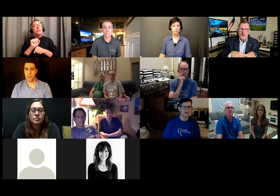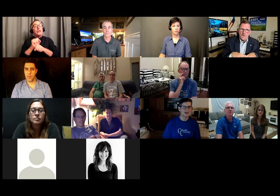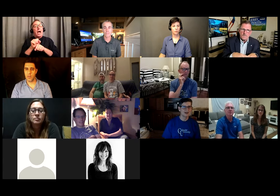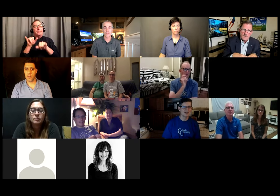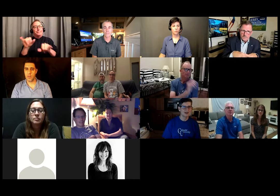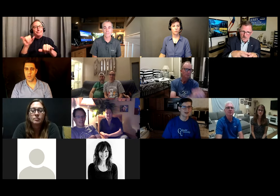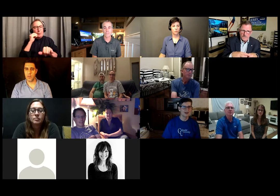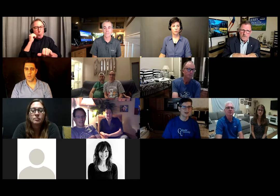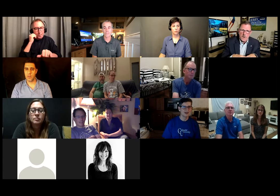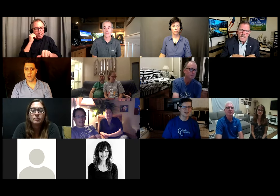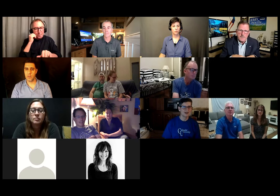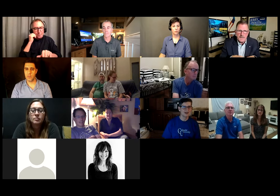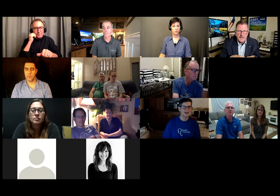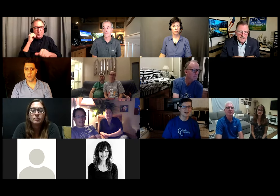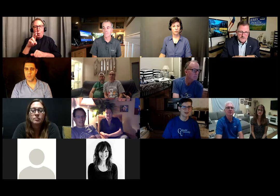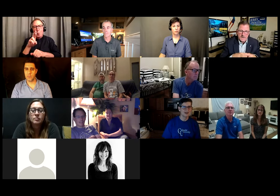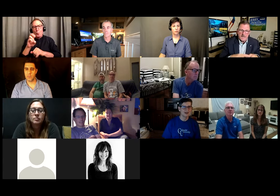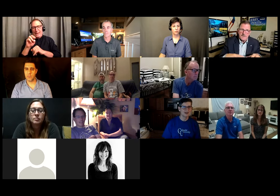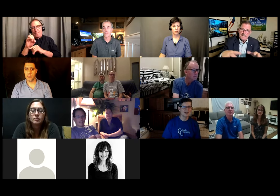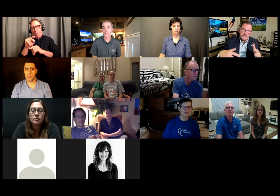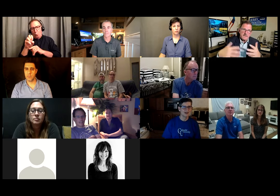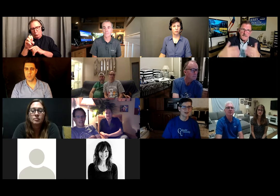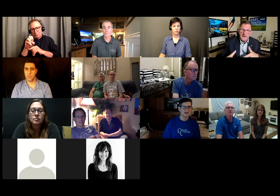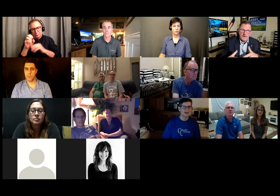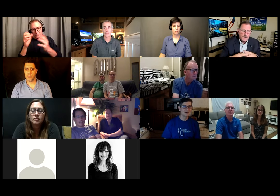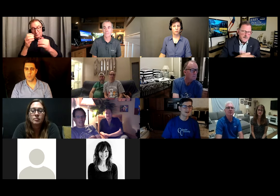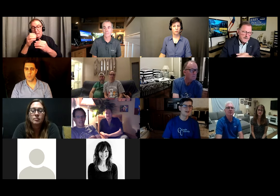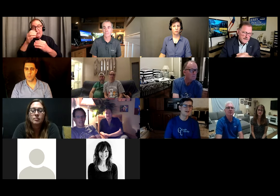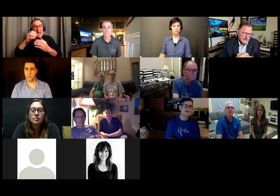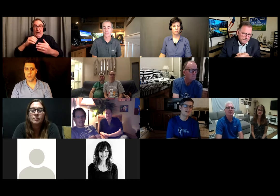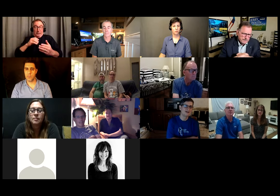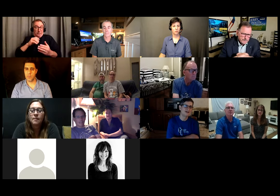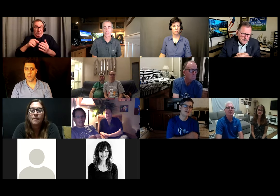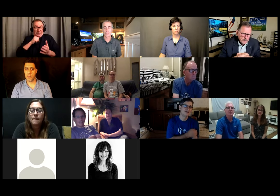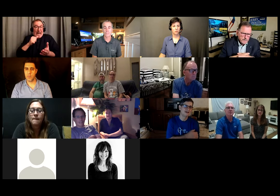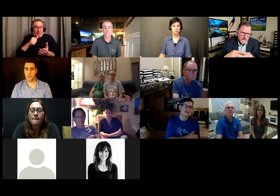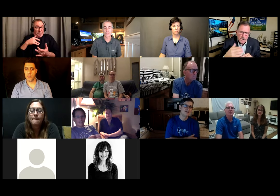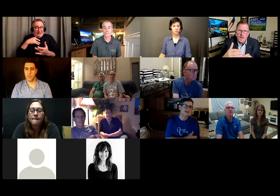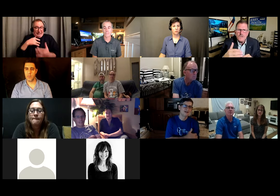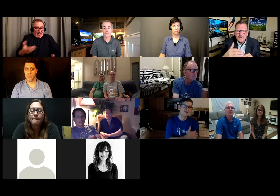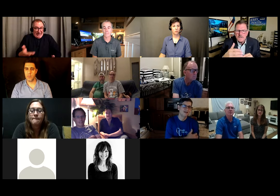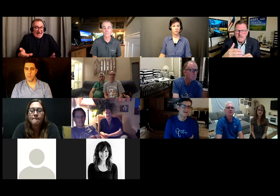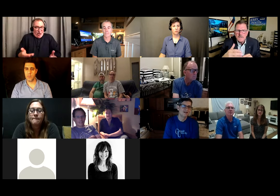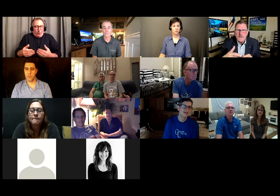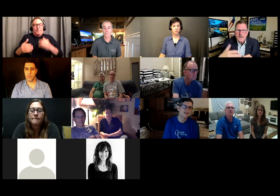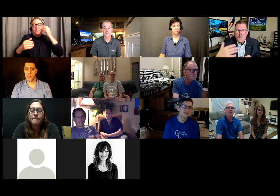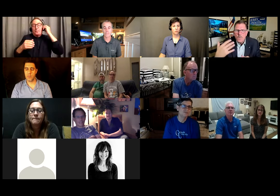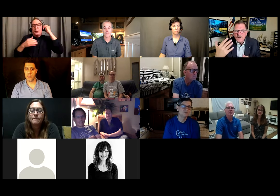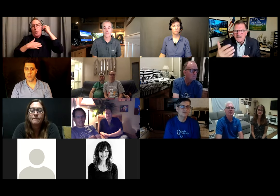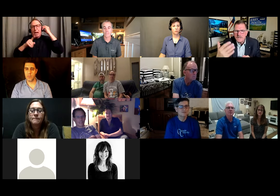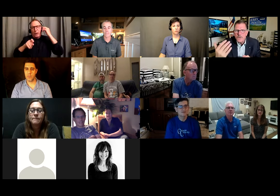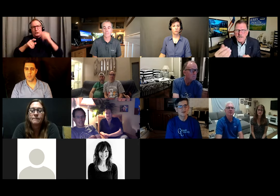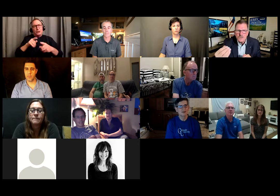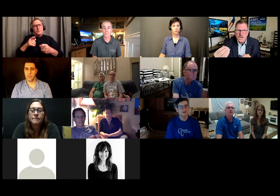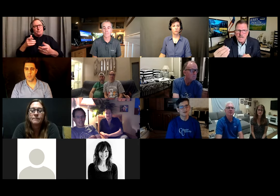They're at home or wherever the remote might be. It's not even typically here. And the question is, what